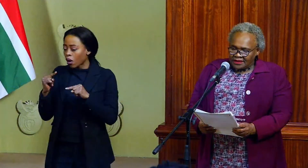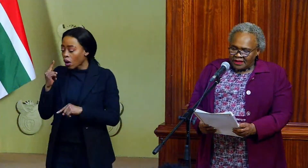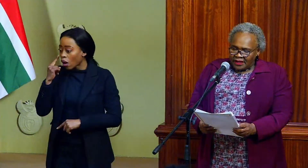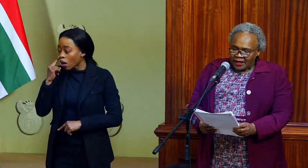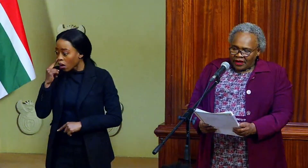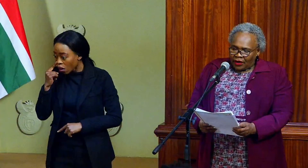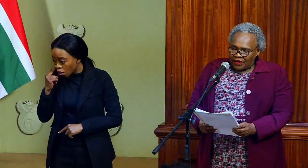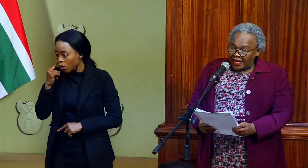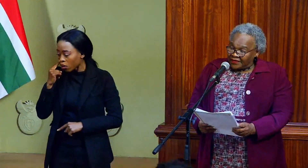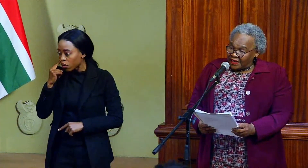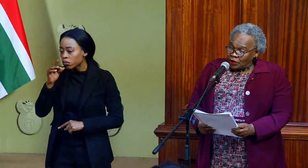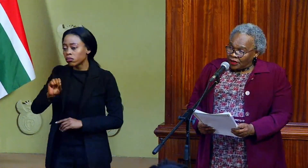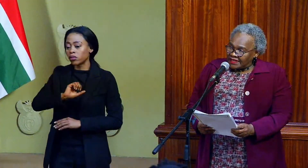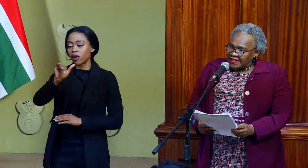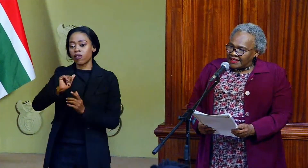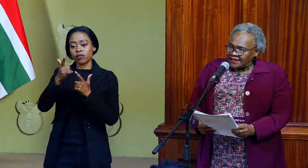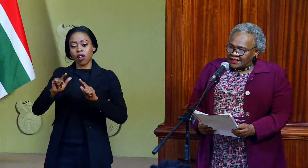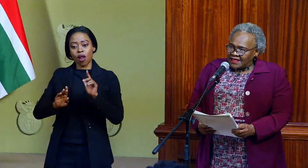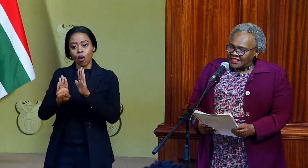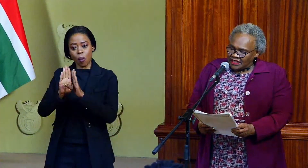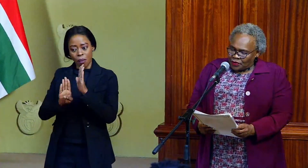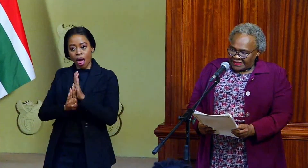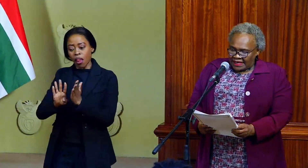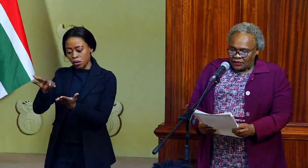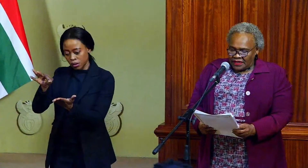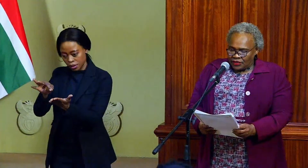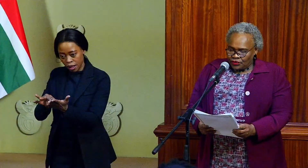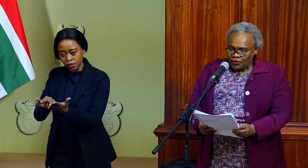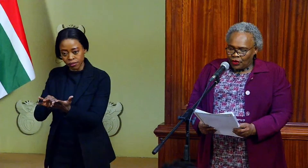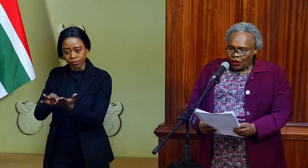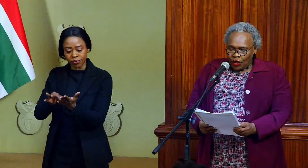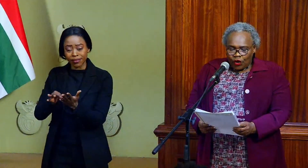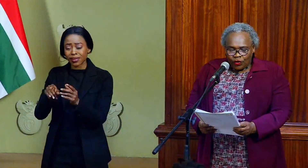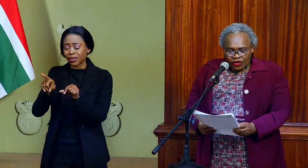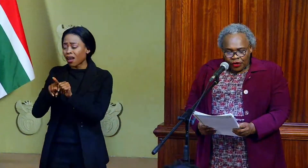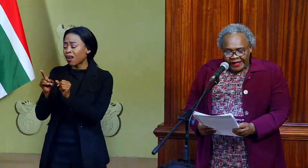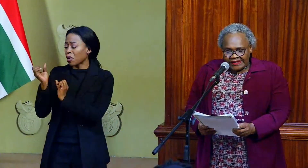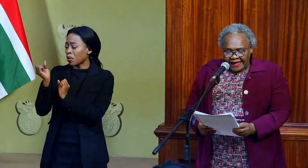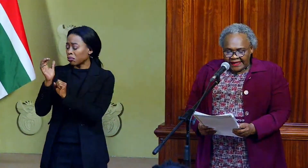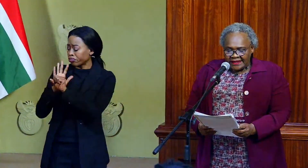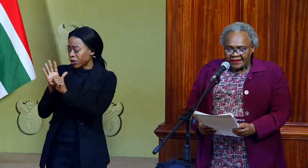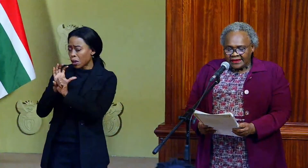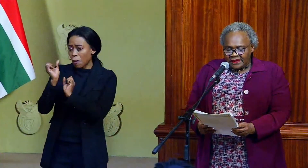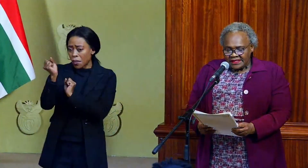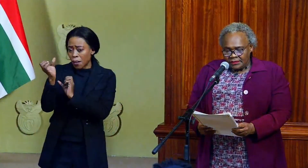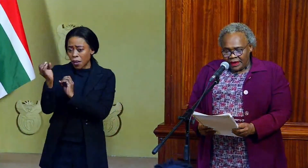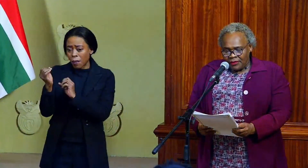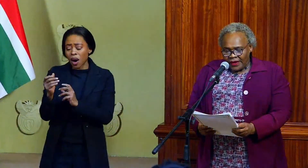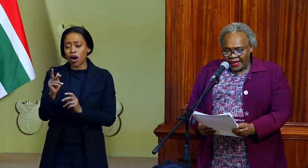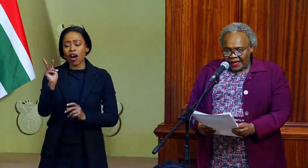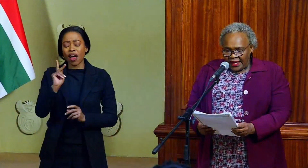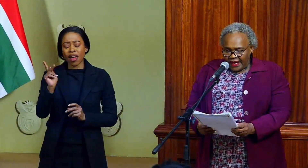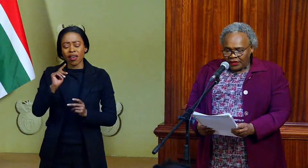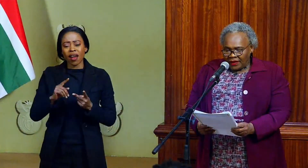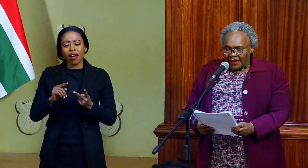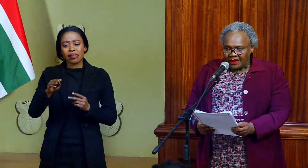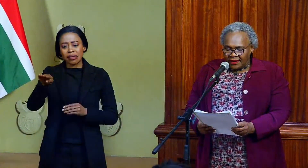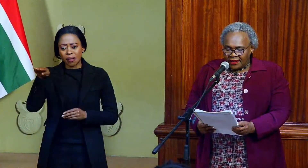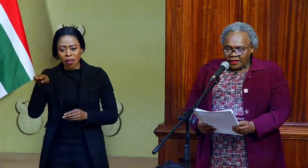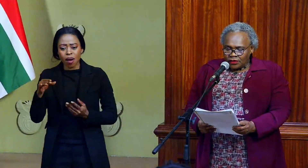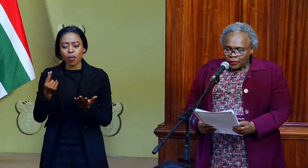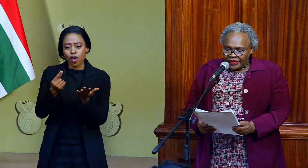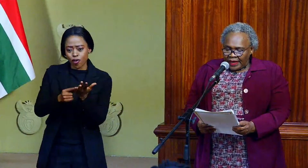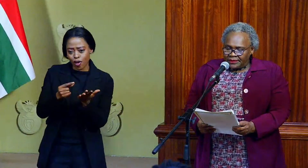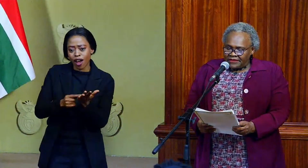Bill. On the African continent, as it was alluded to, we joined Kenya, Zimbabwe, and